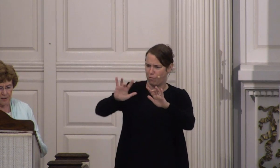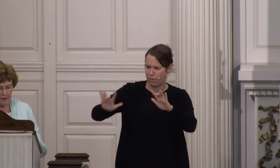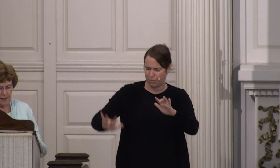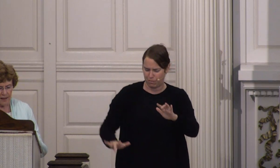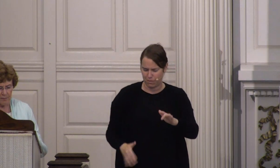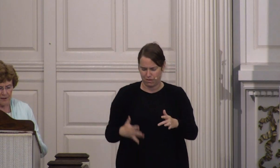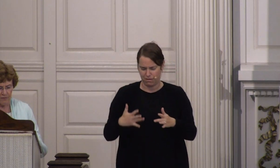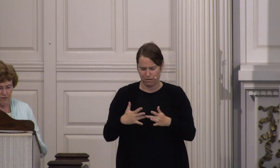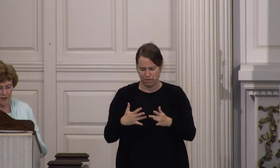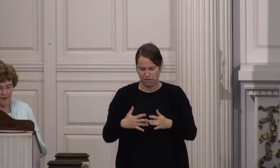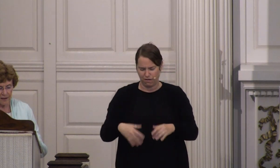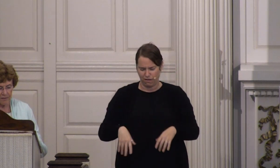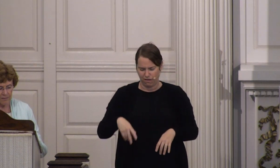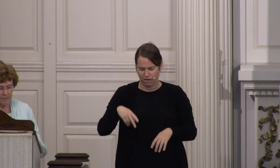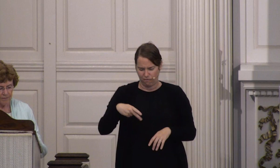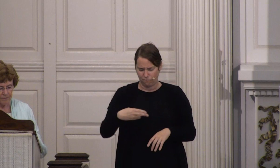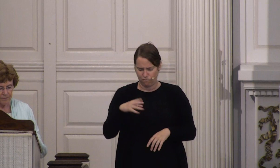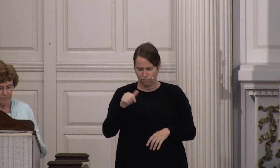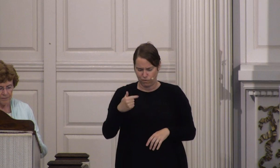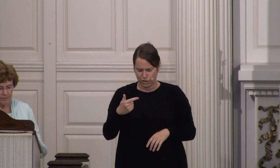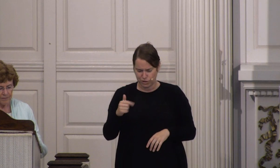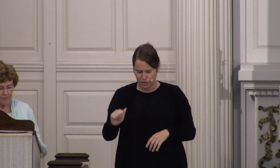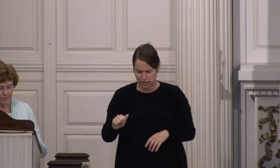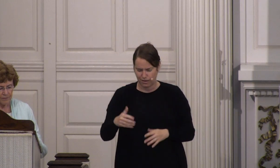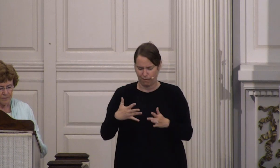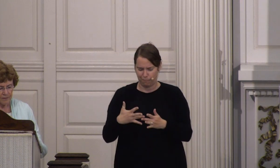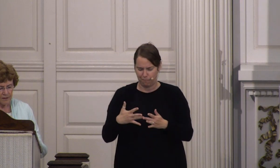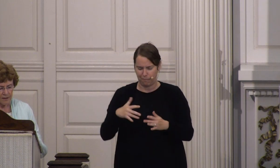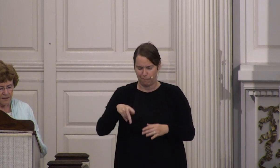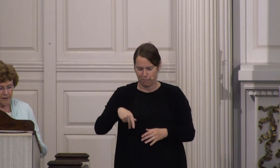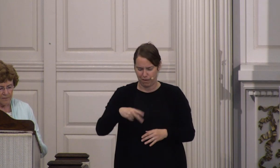Phrygia and Pamphylia,